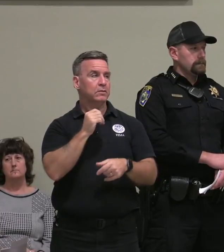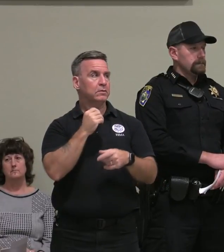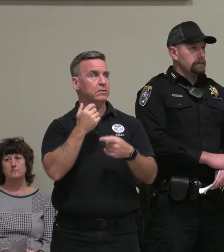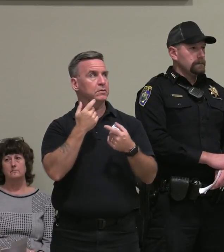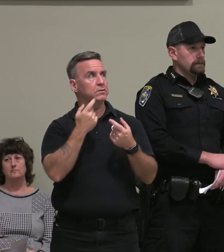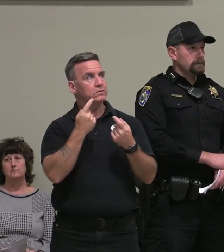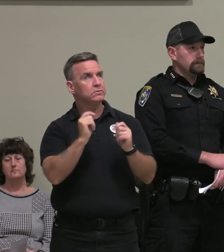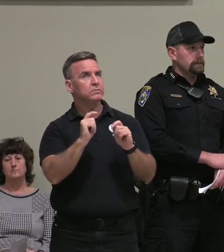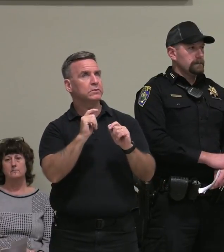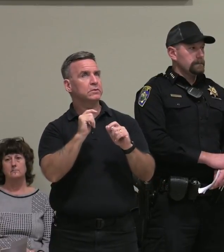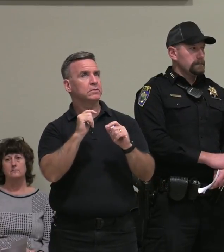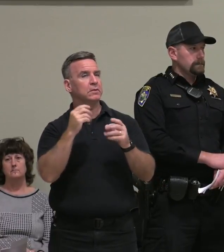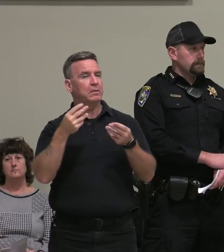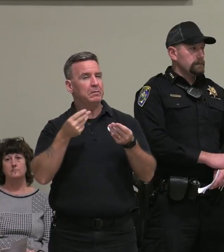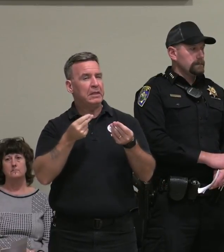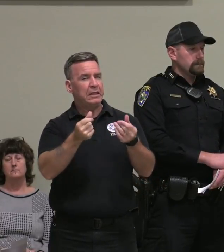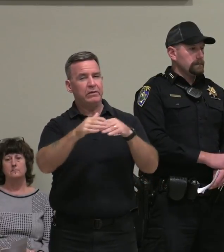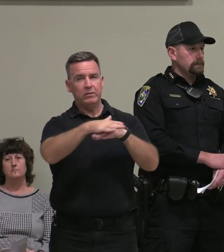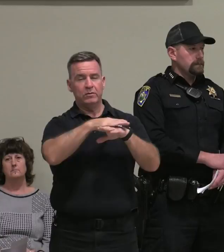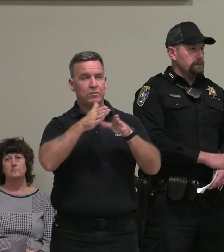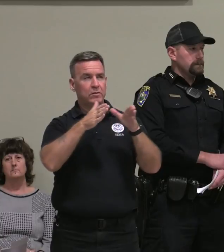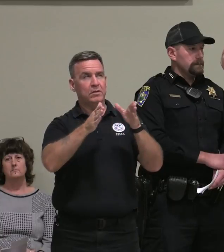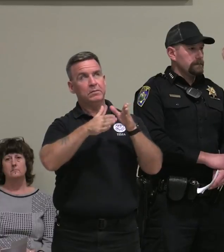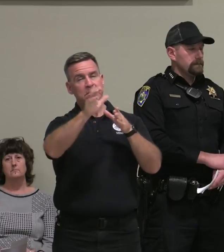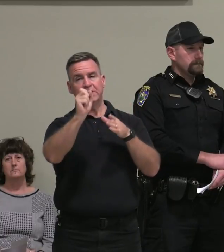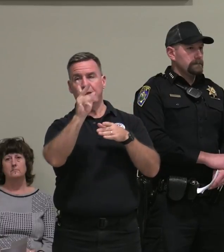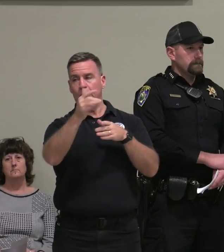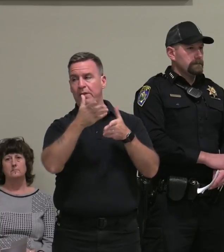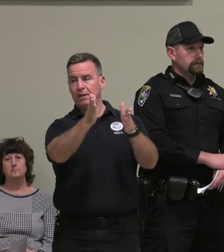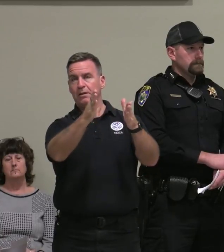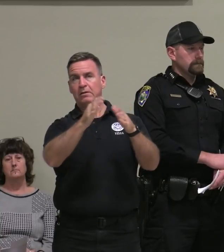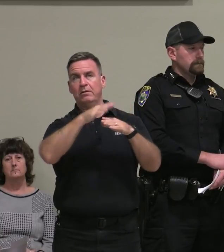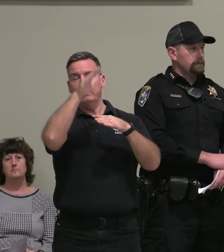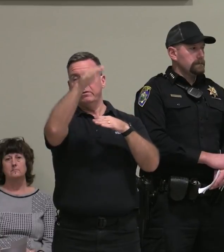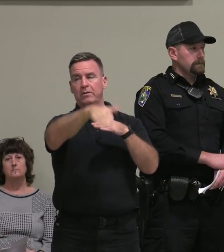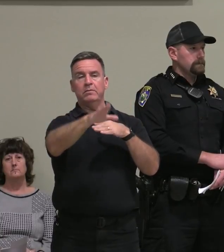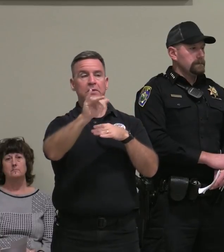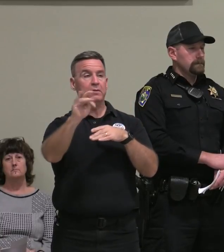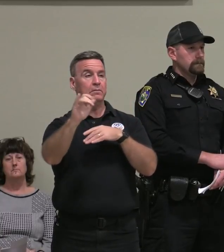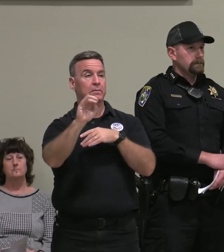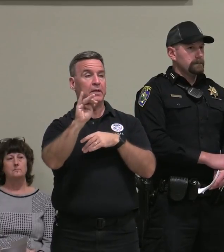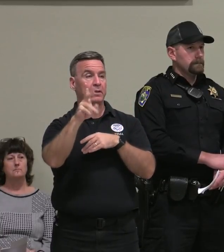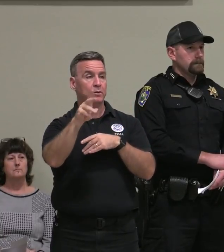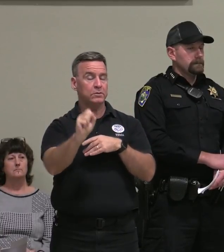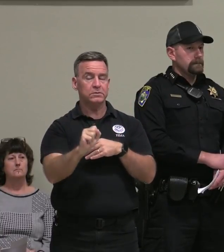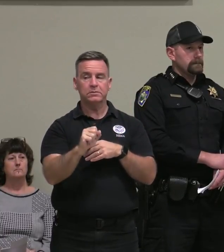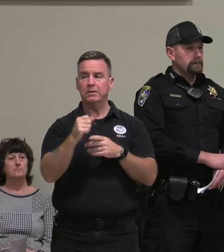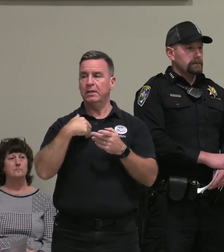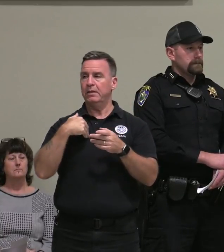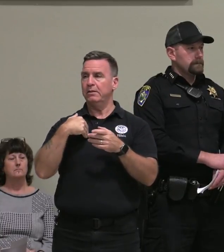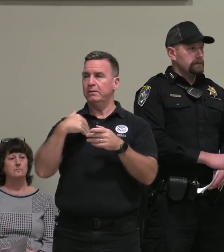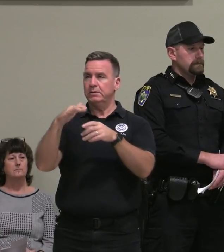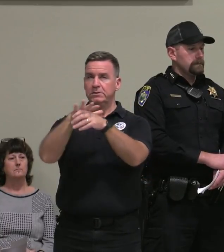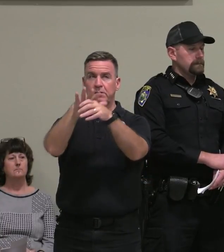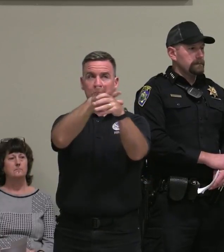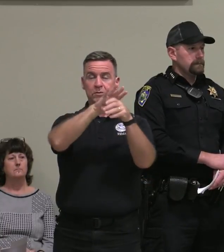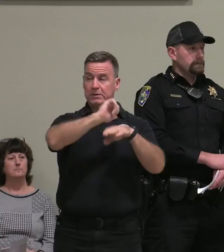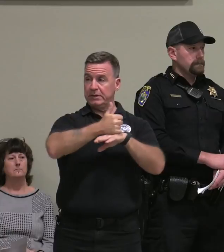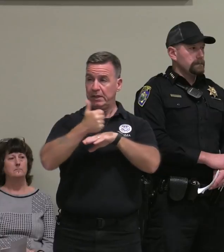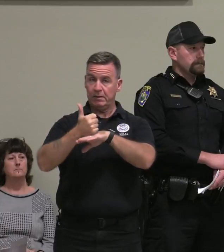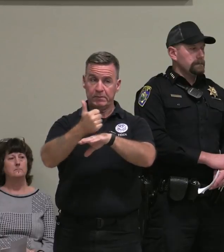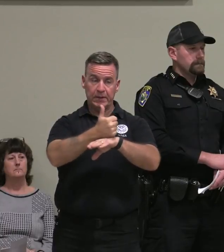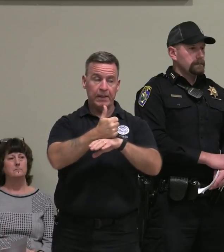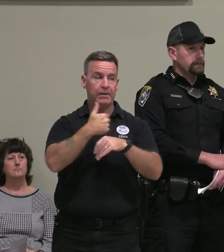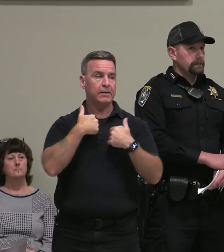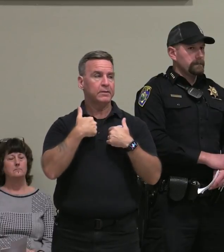to pave the roadway up Skyway over to Butte Meadows. There was a zone, there were zones that were set up.